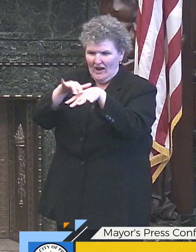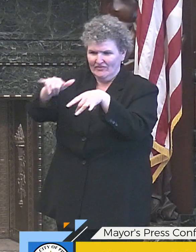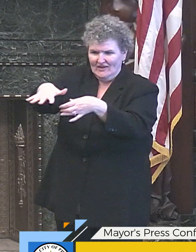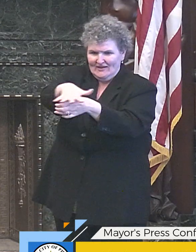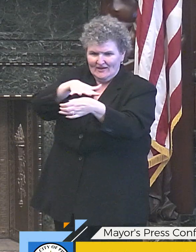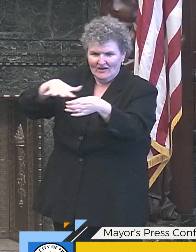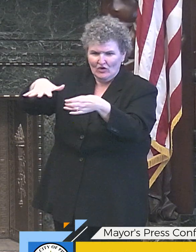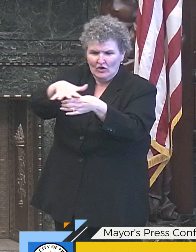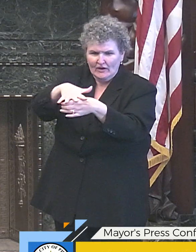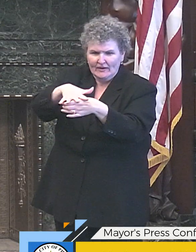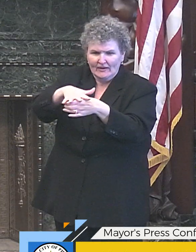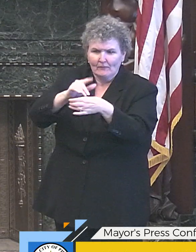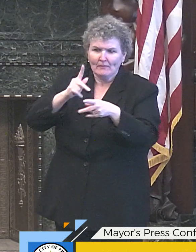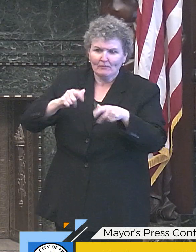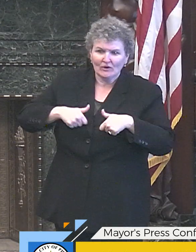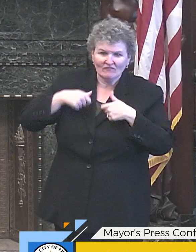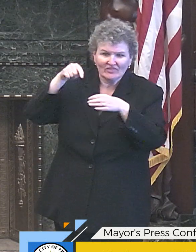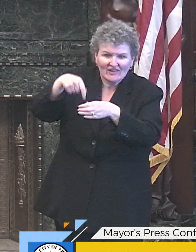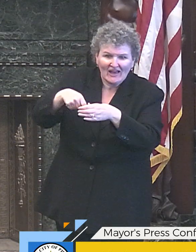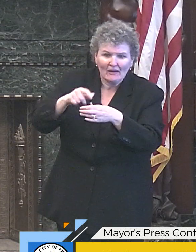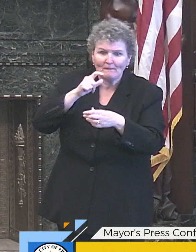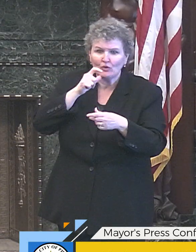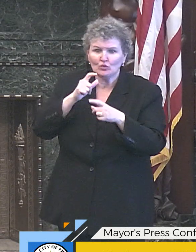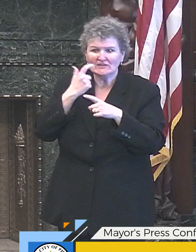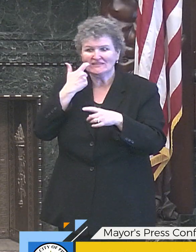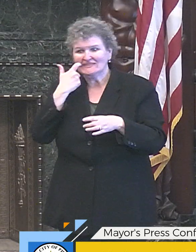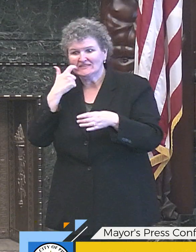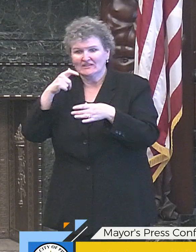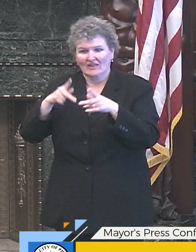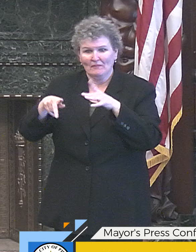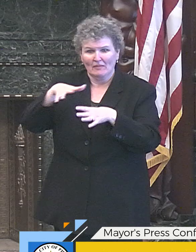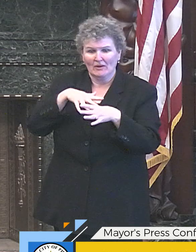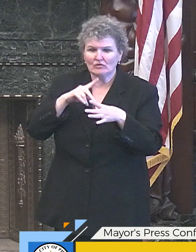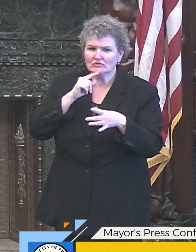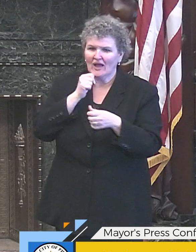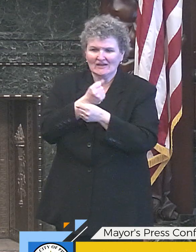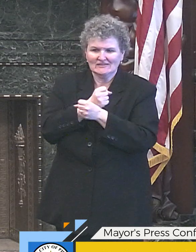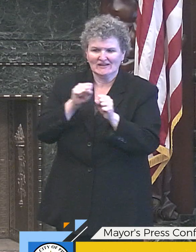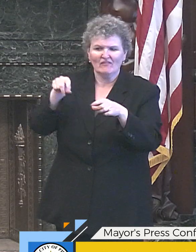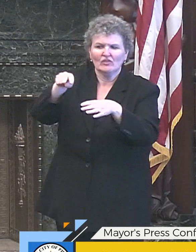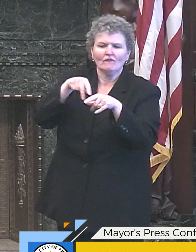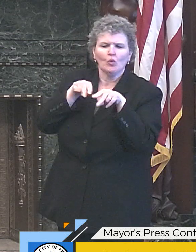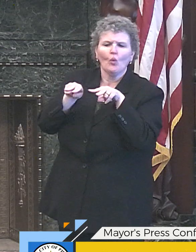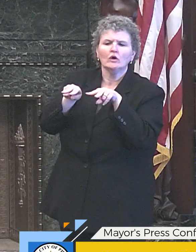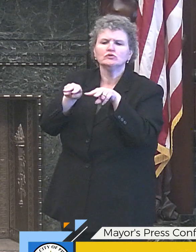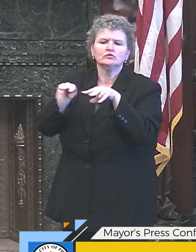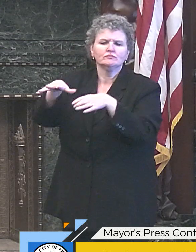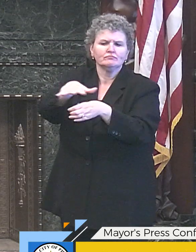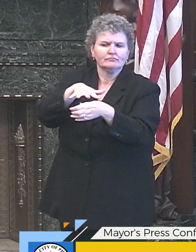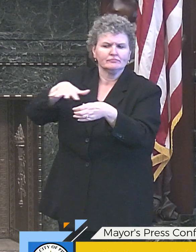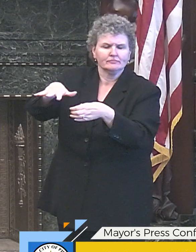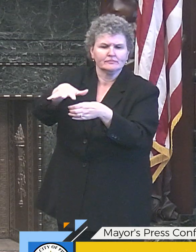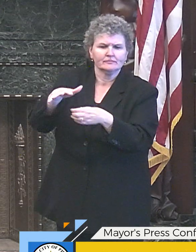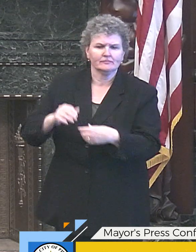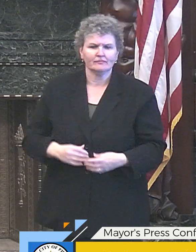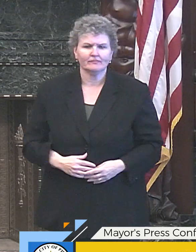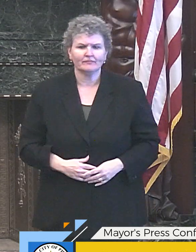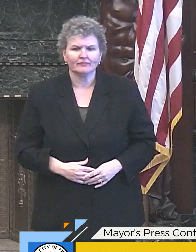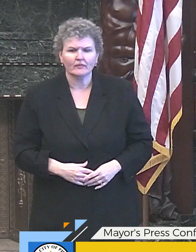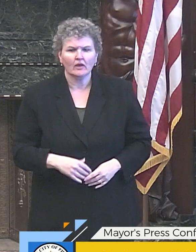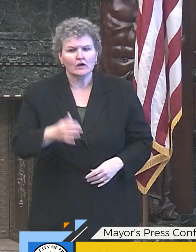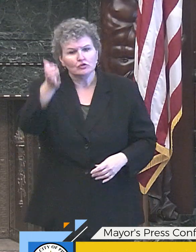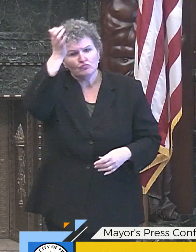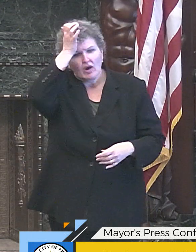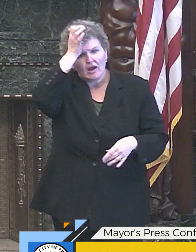addiction. Okay. And on trash pickup, I'm wondering if you could expand a little more